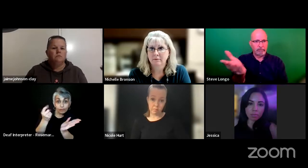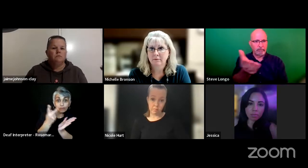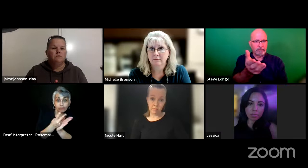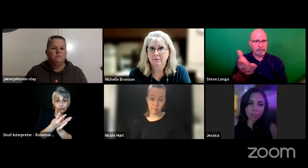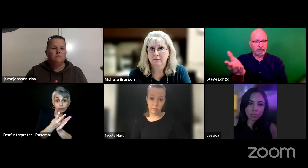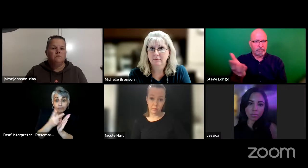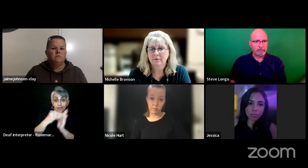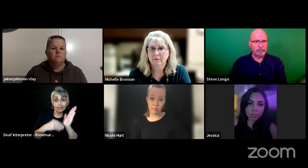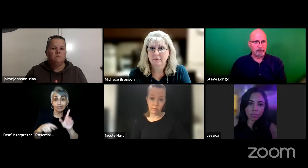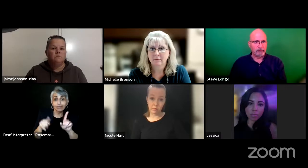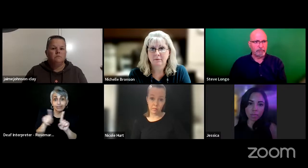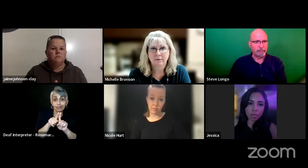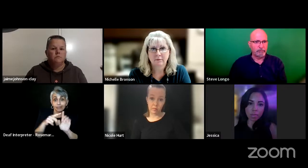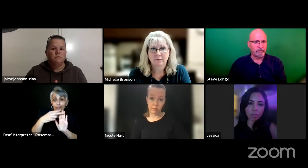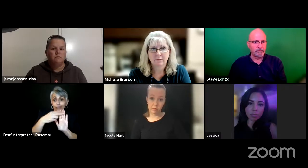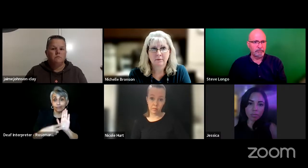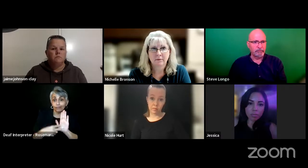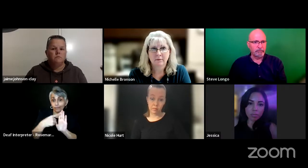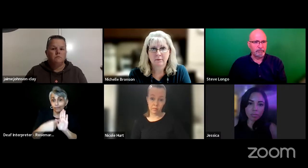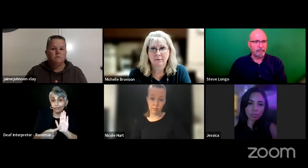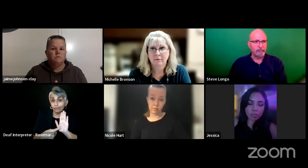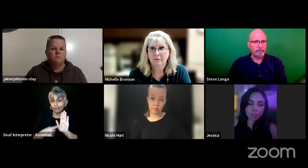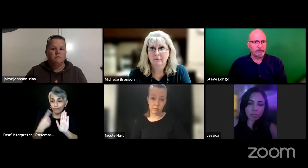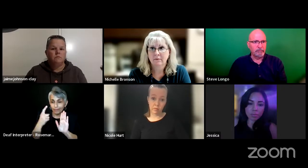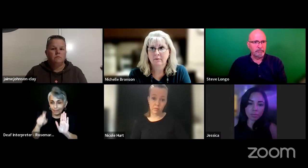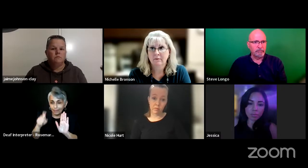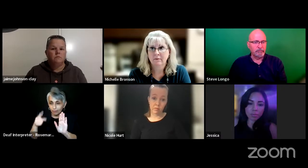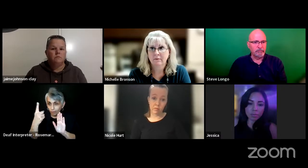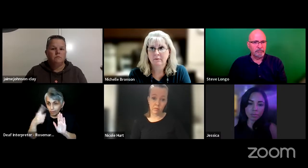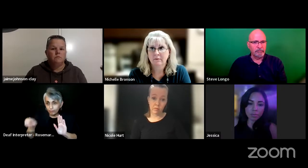to accept the December board minutes as read?